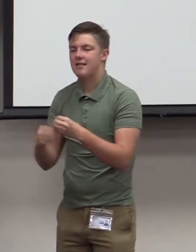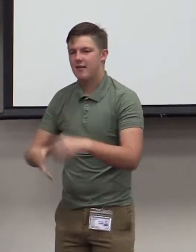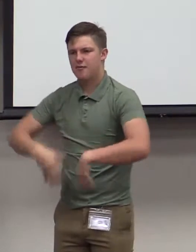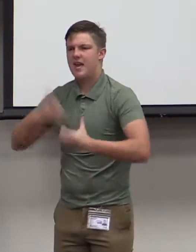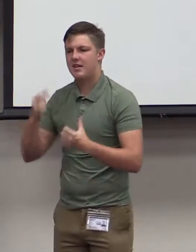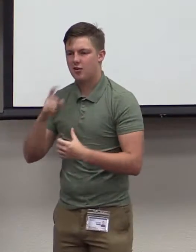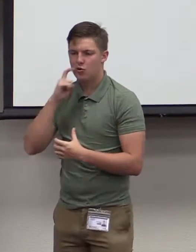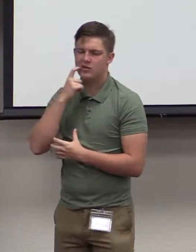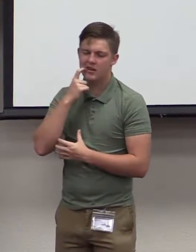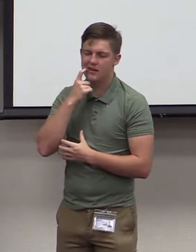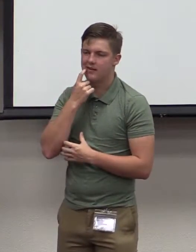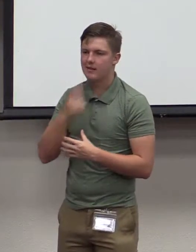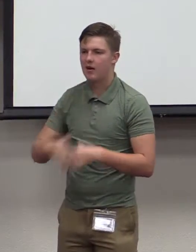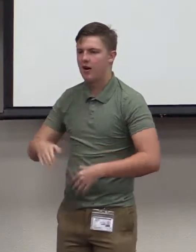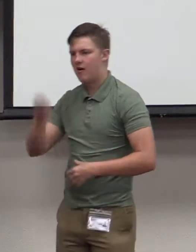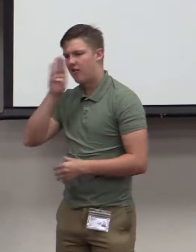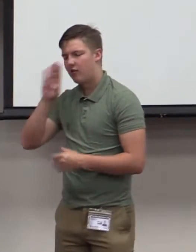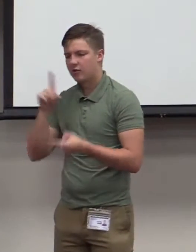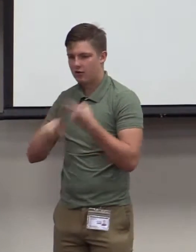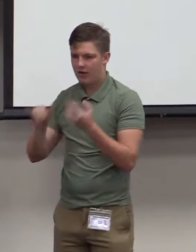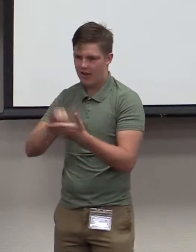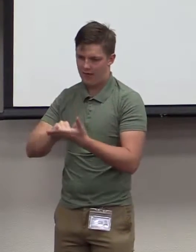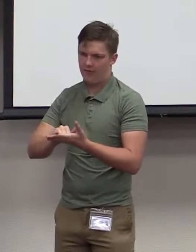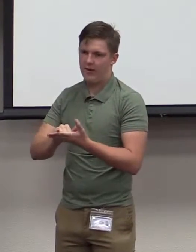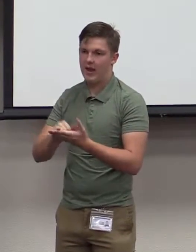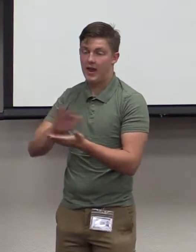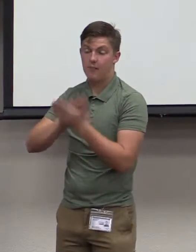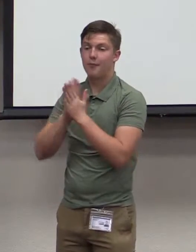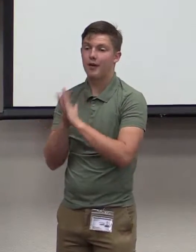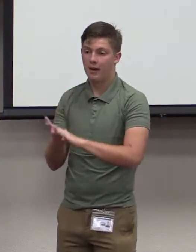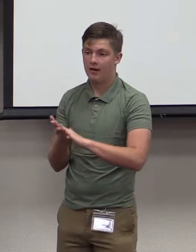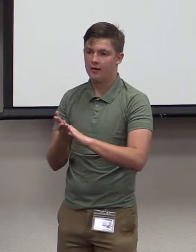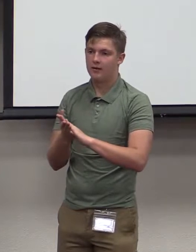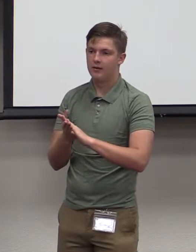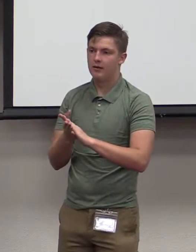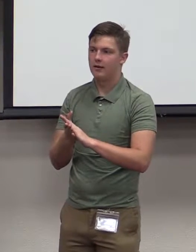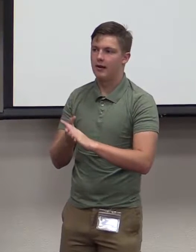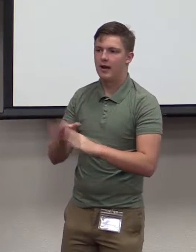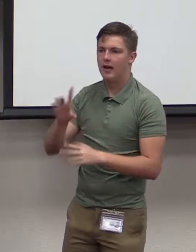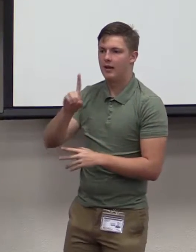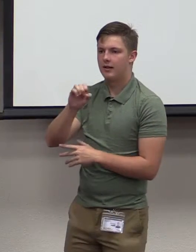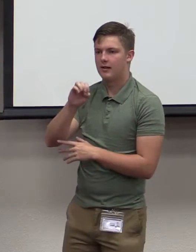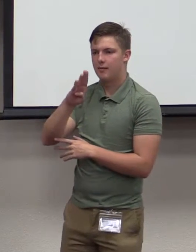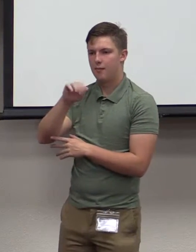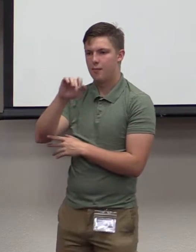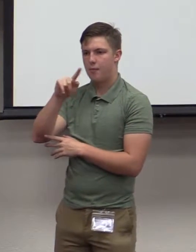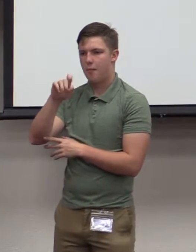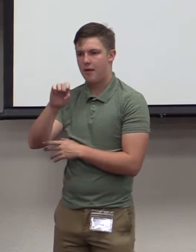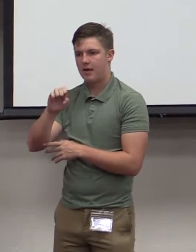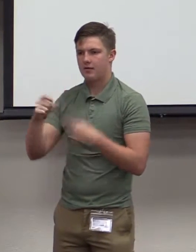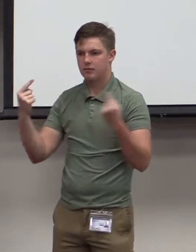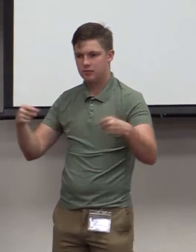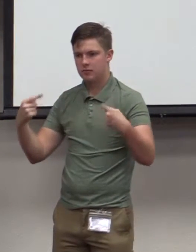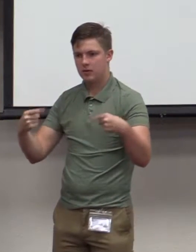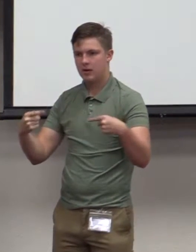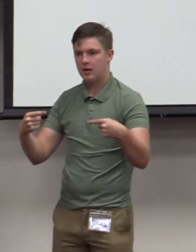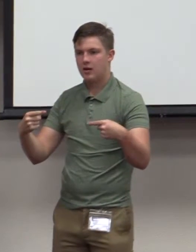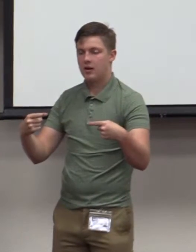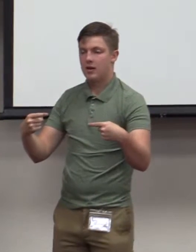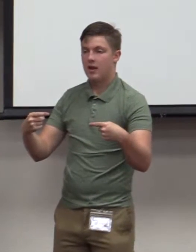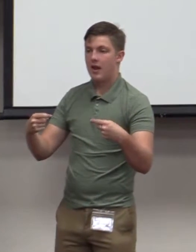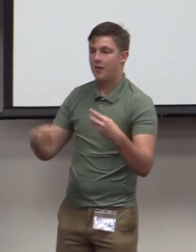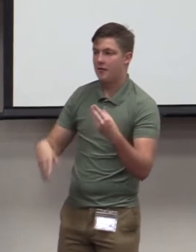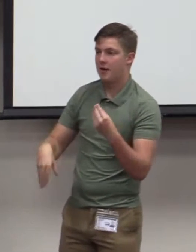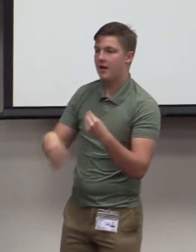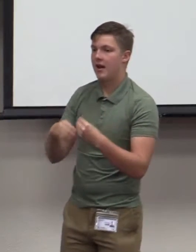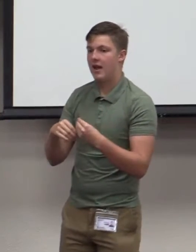or jealousy or frustration to that, and it becomes a debate. And to the debate, you may add a little